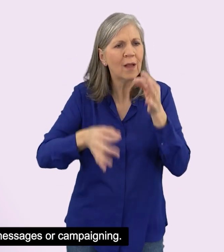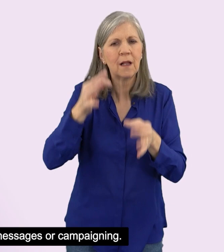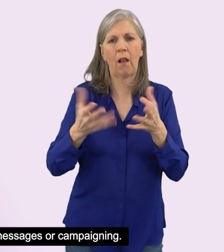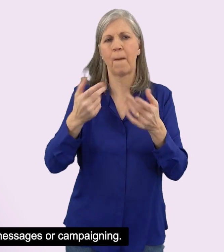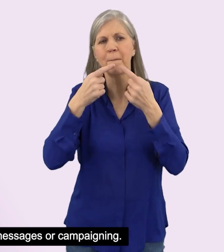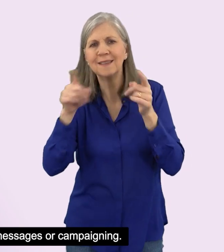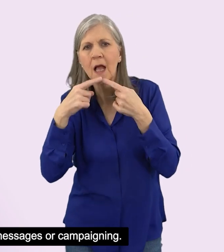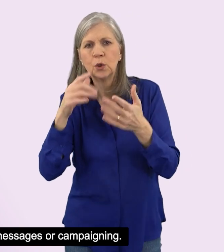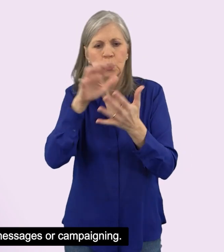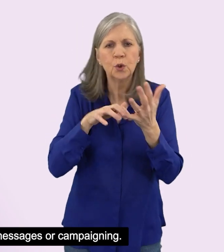or campaigning.